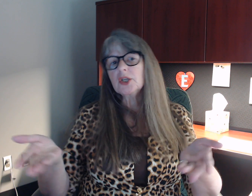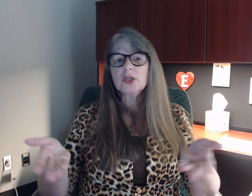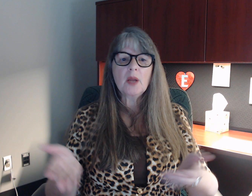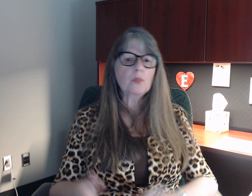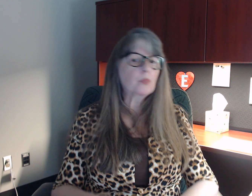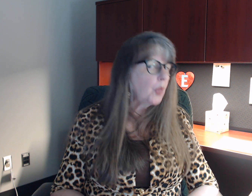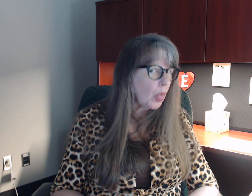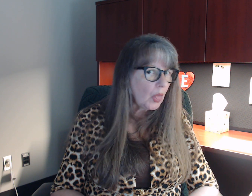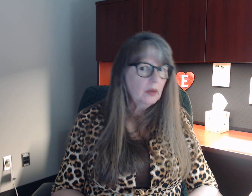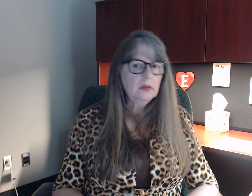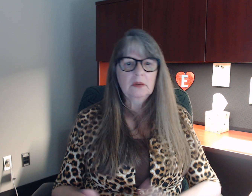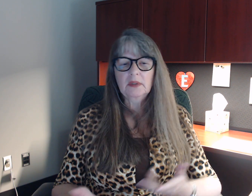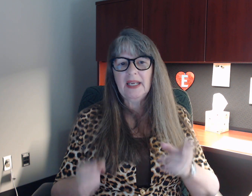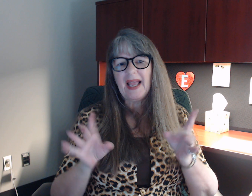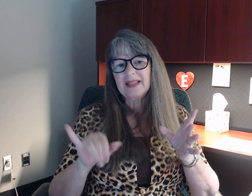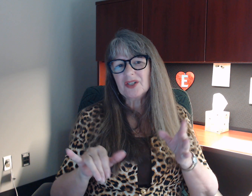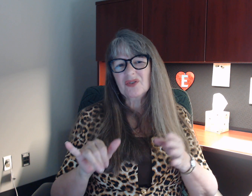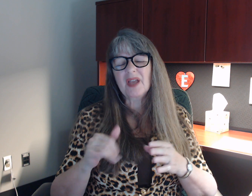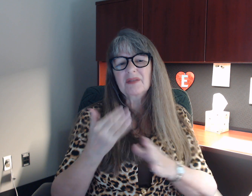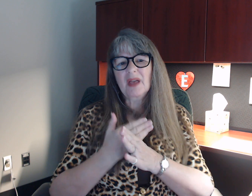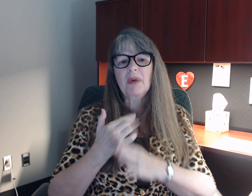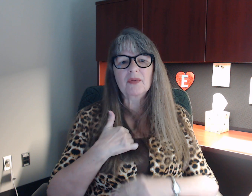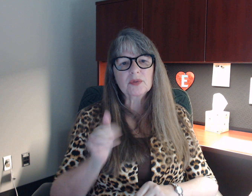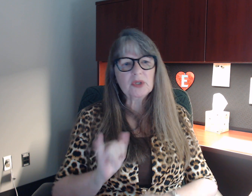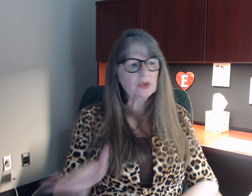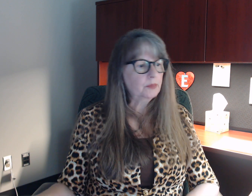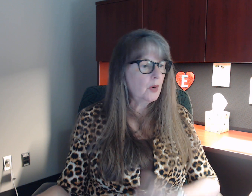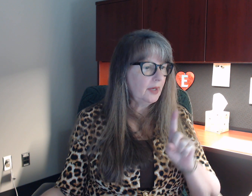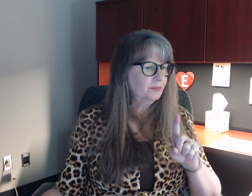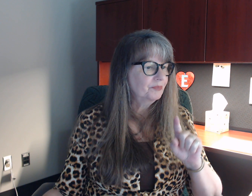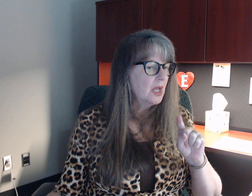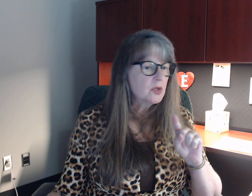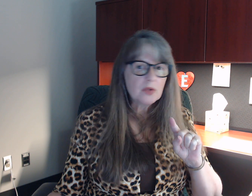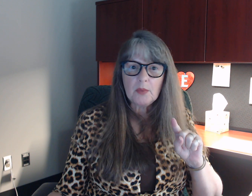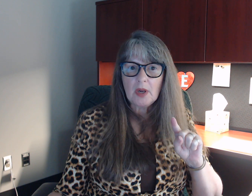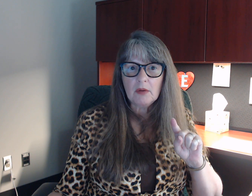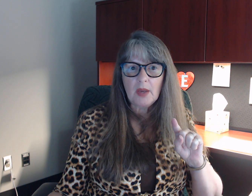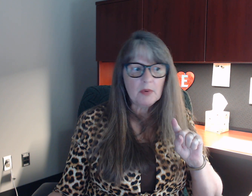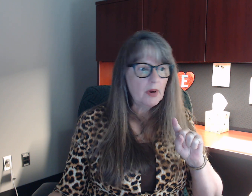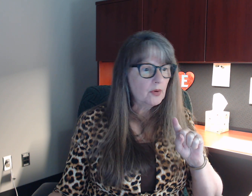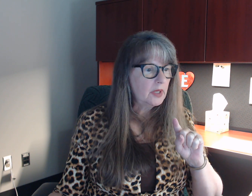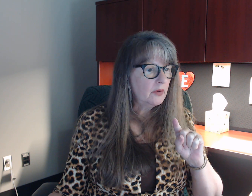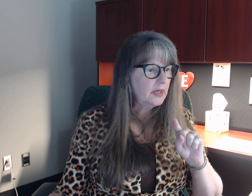chat, and I hate that too. That bothers me too. Okay, so that would bother hearing and